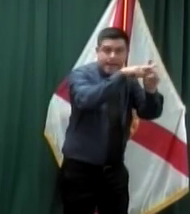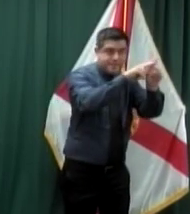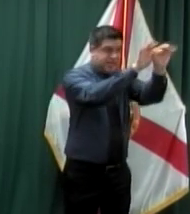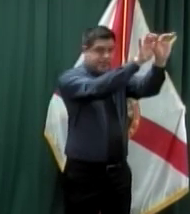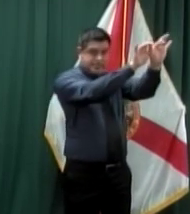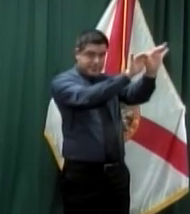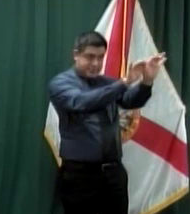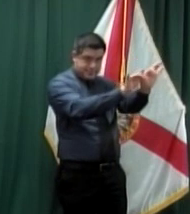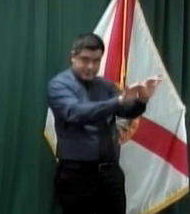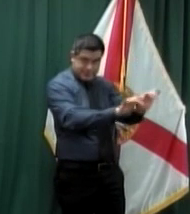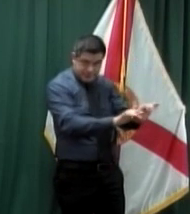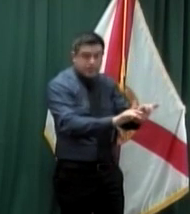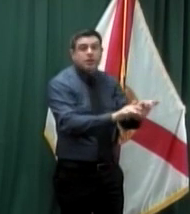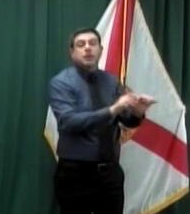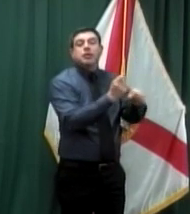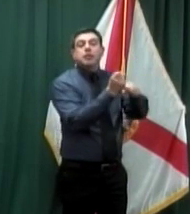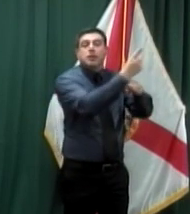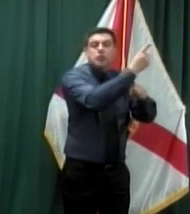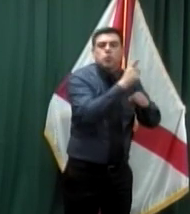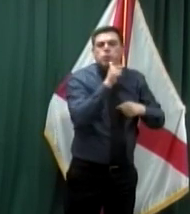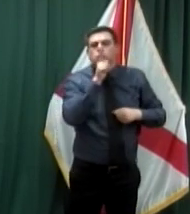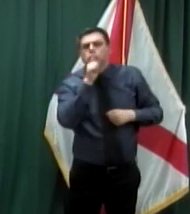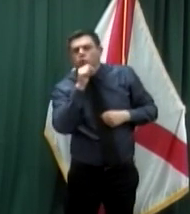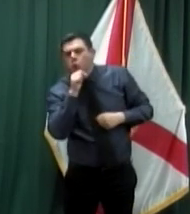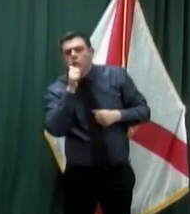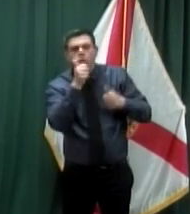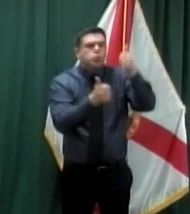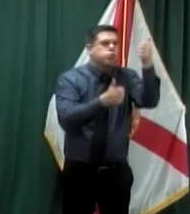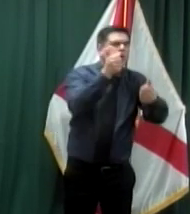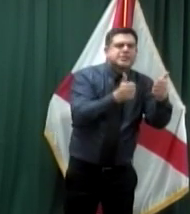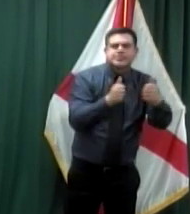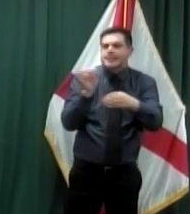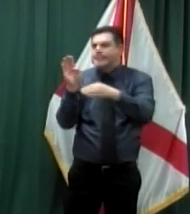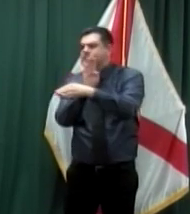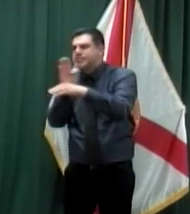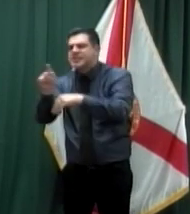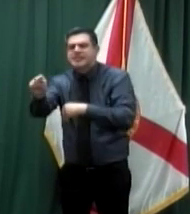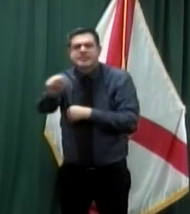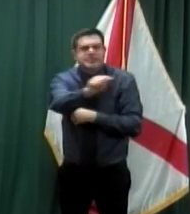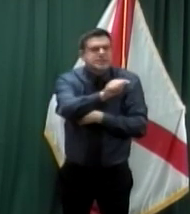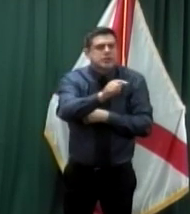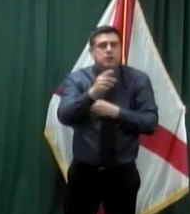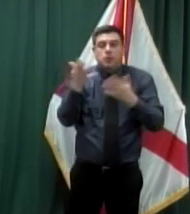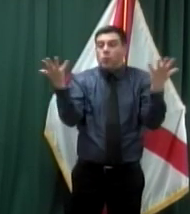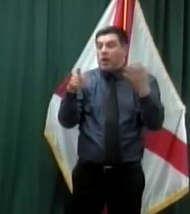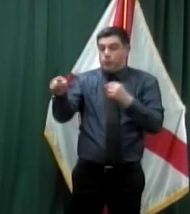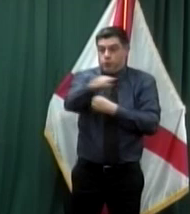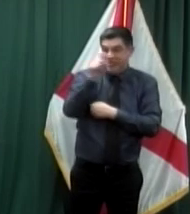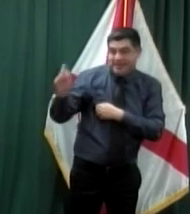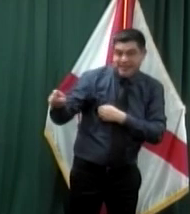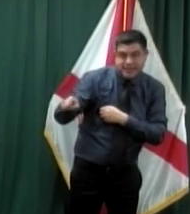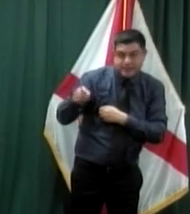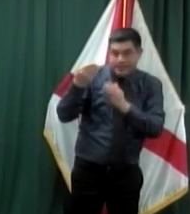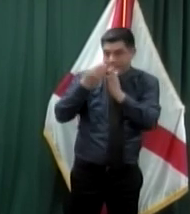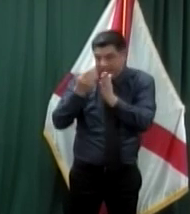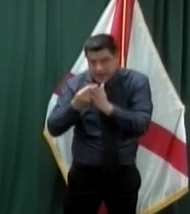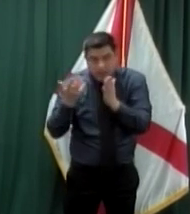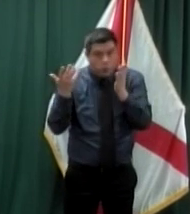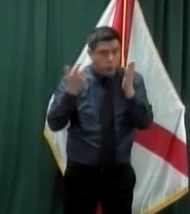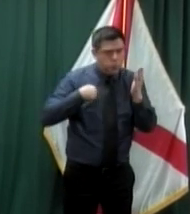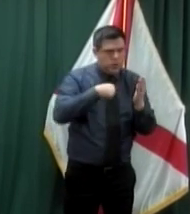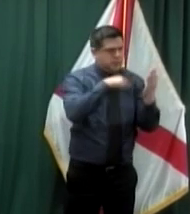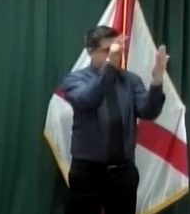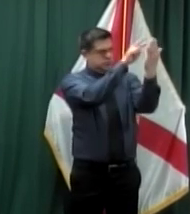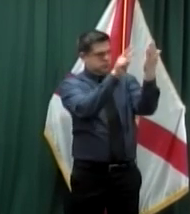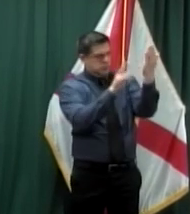we identify what those needs are, then we will look at how we can help that through our grant programs and those monies. So that's money they never have to